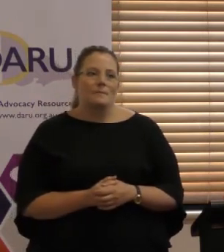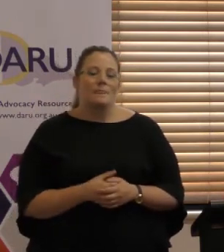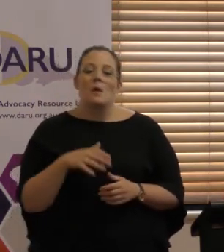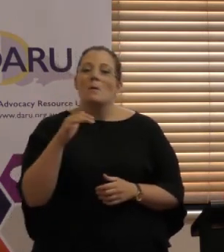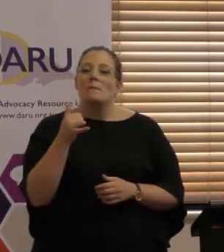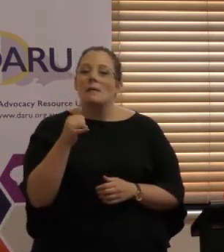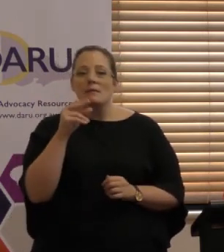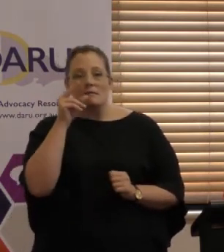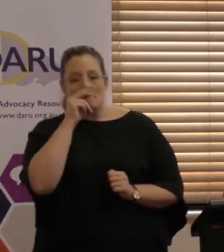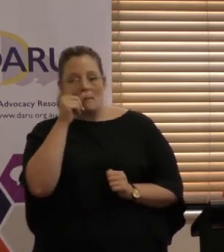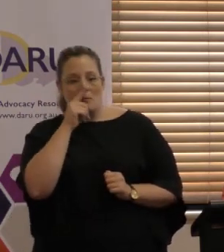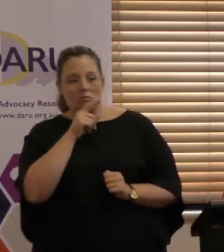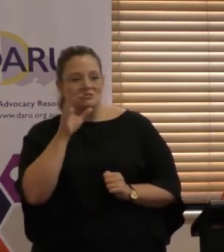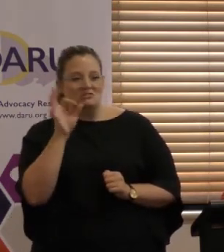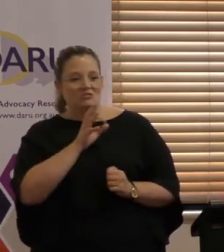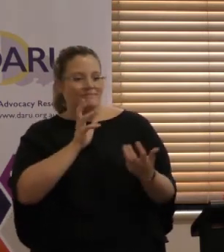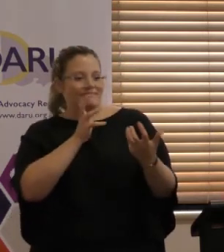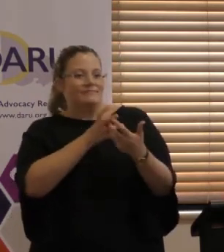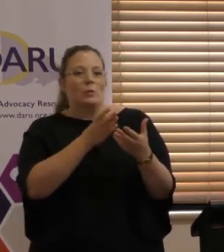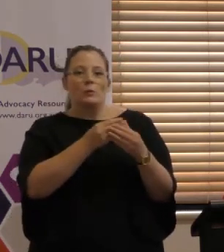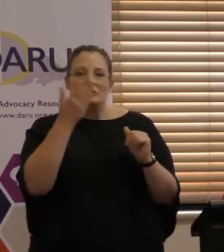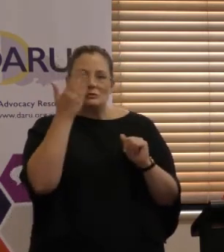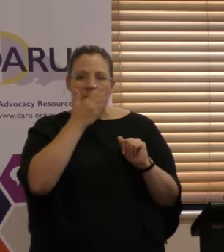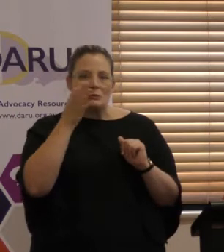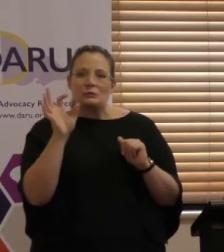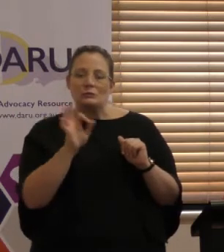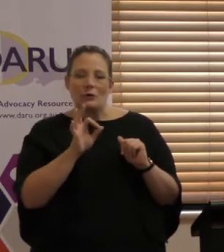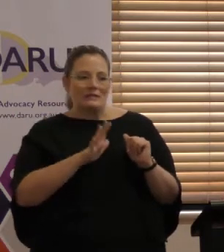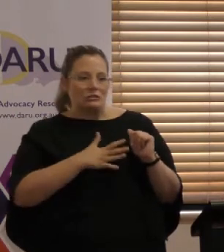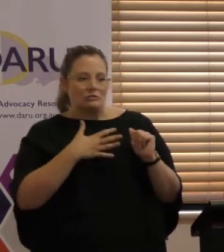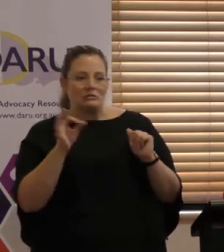from schooling because they have